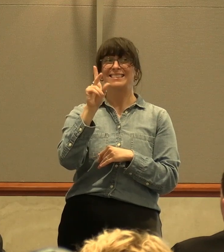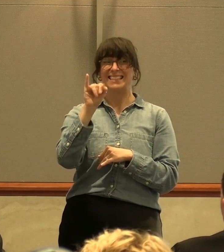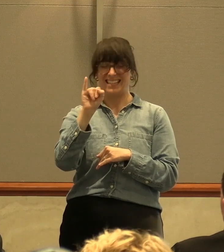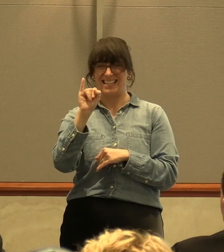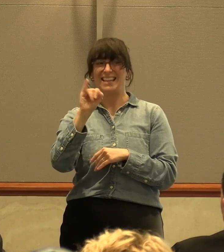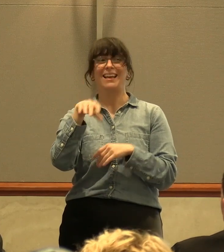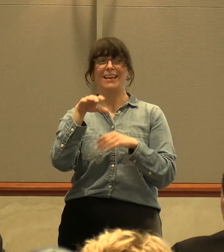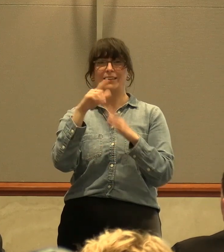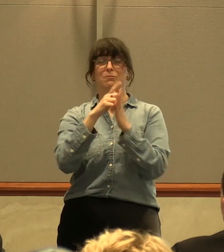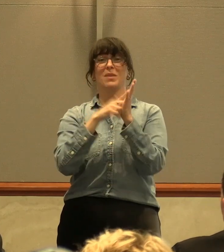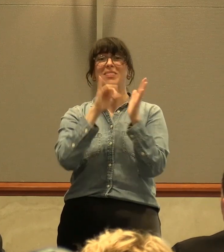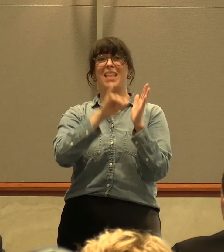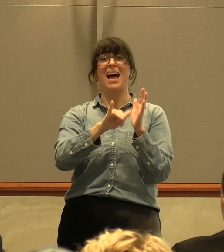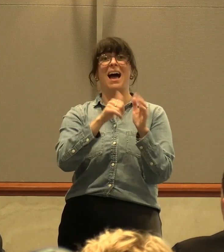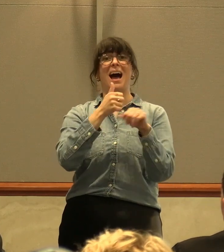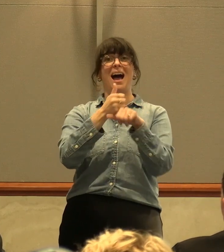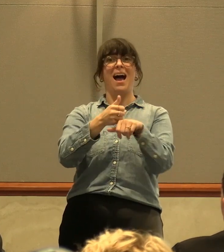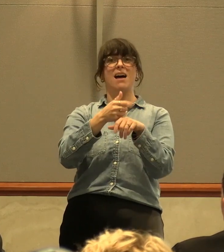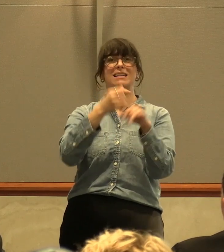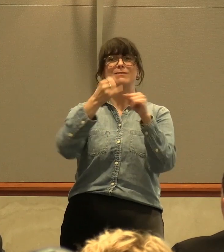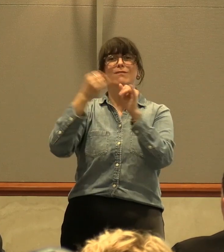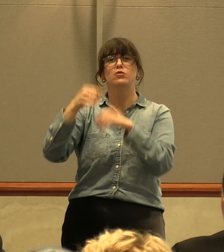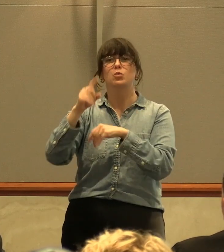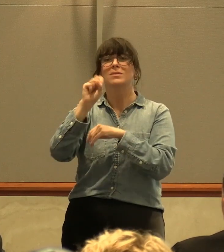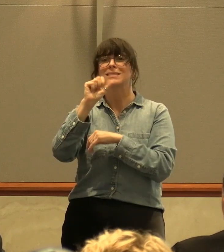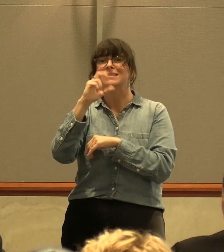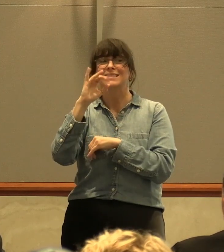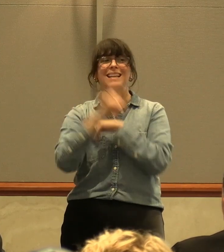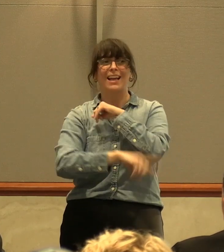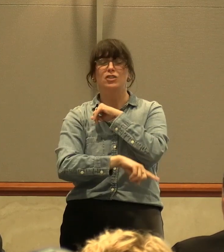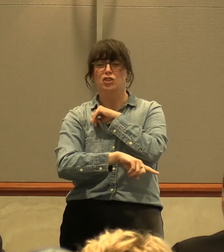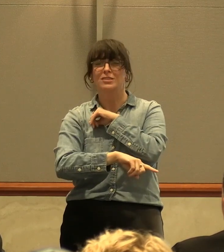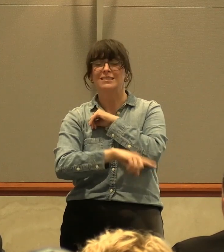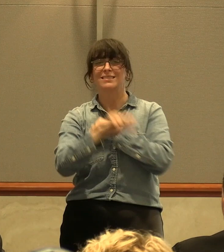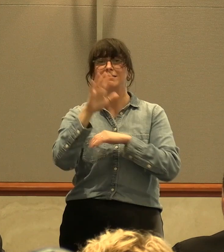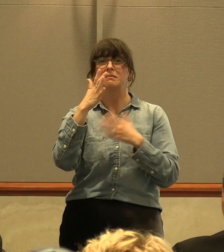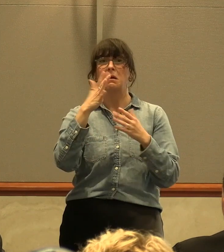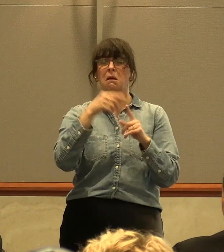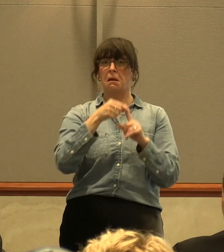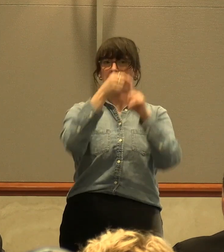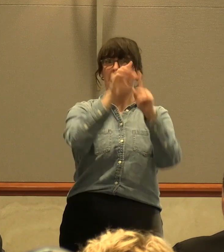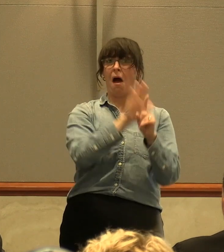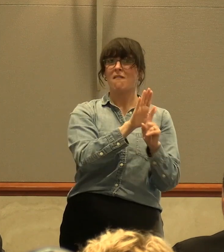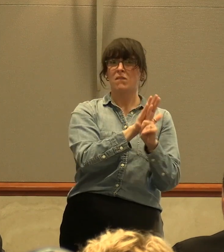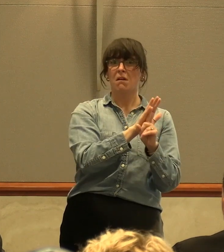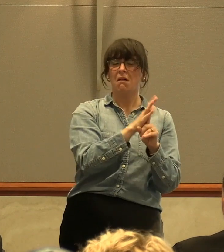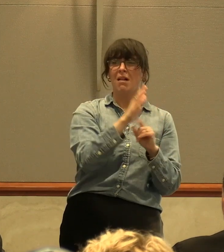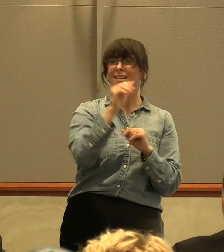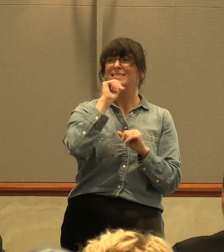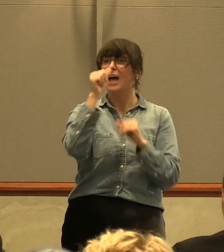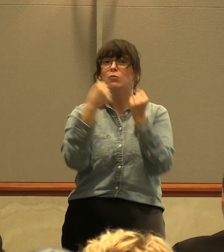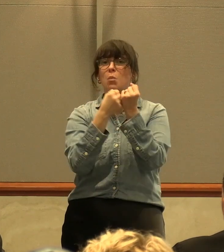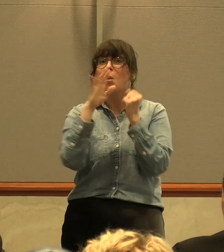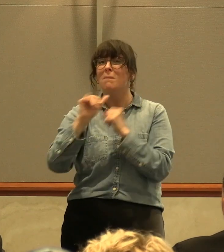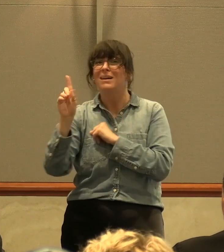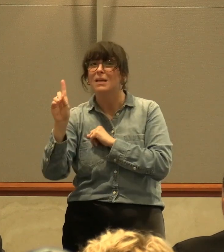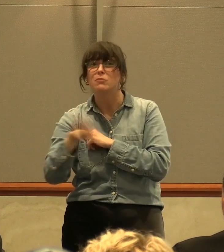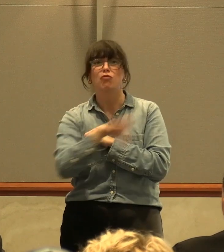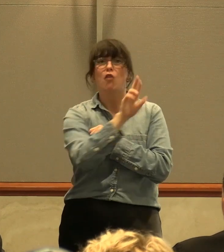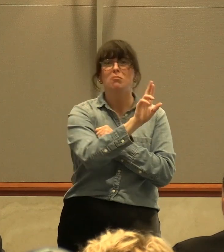individual sanctions. It was novel and not supported, by the way, by any of our administrations, either Democrat or